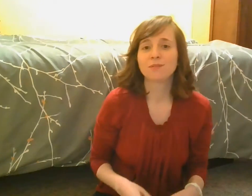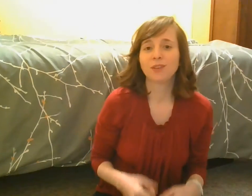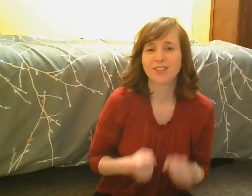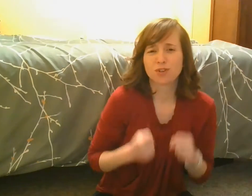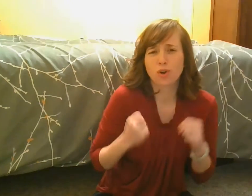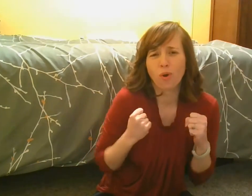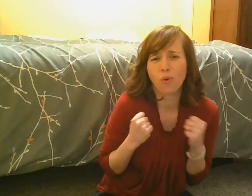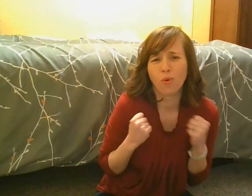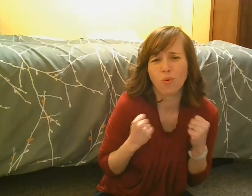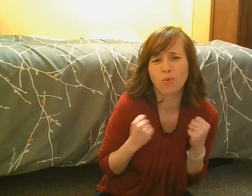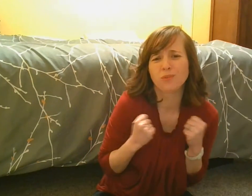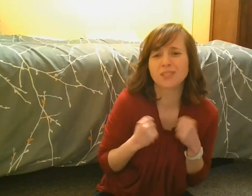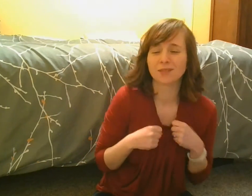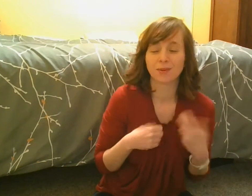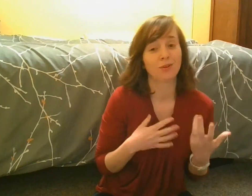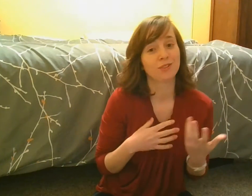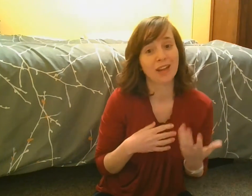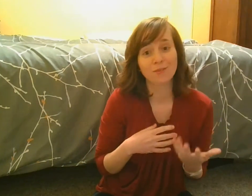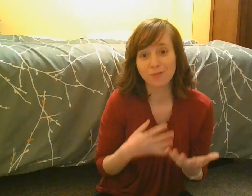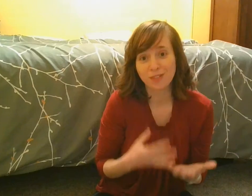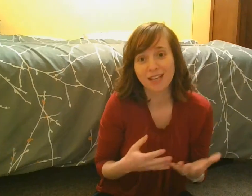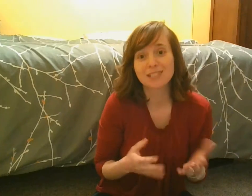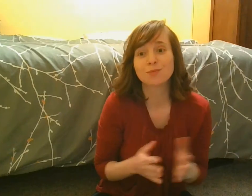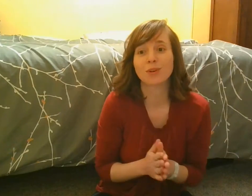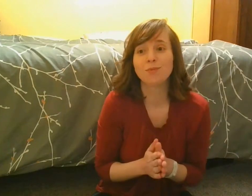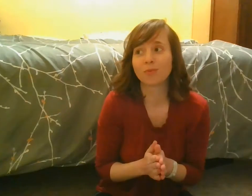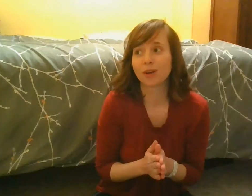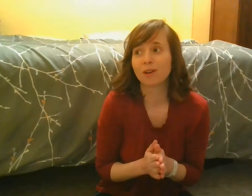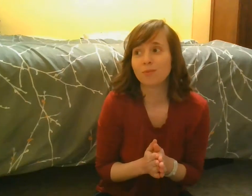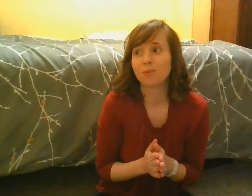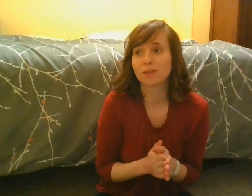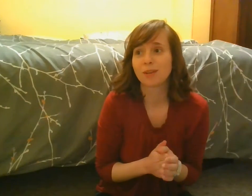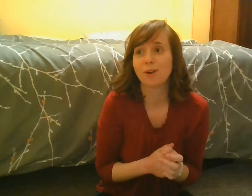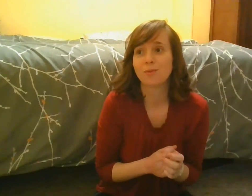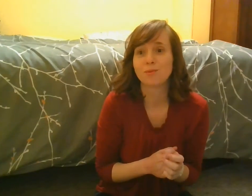feeling cold. We learned that from the last one, with how the